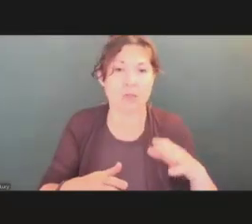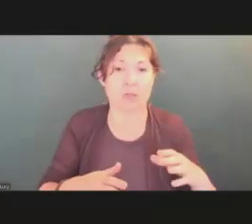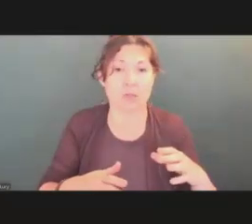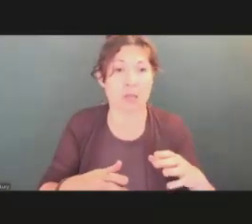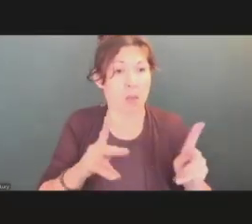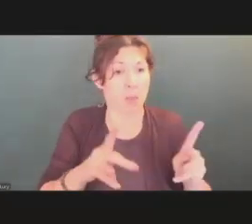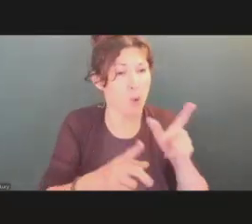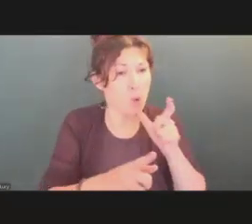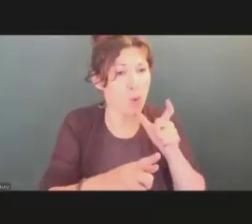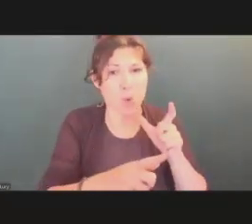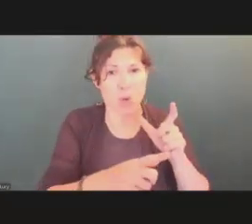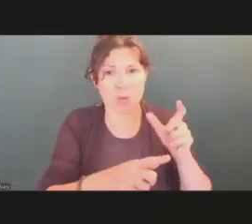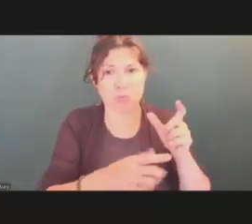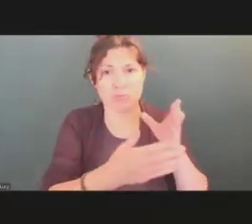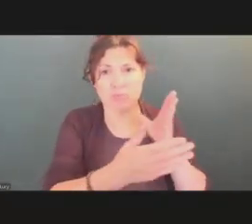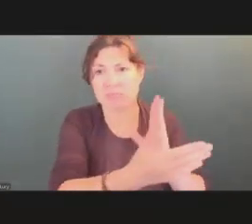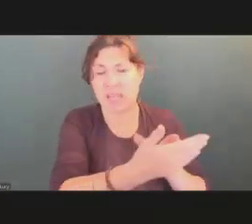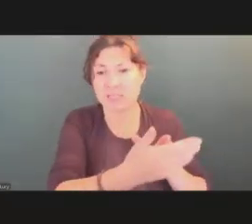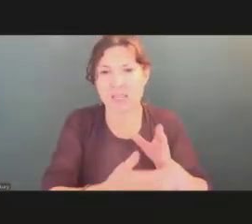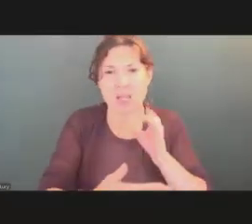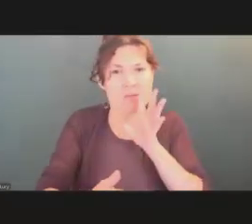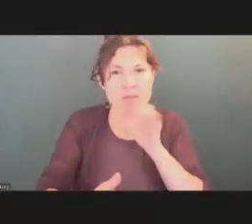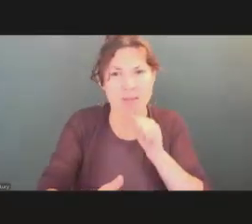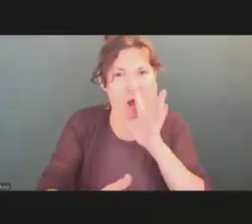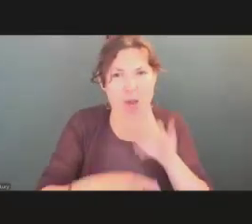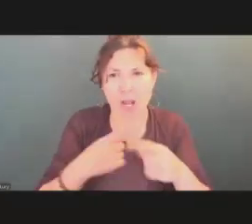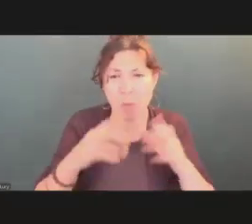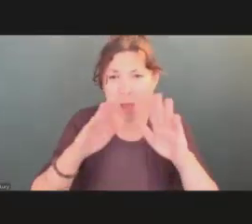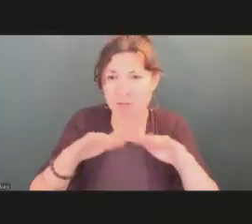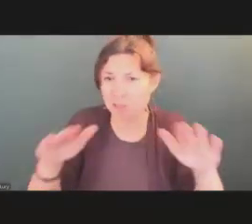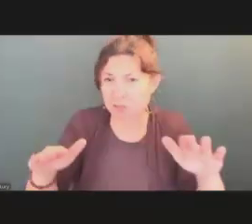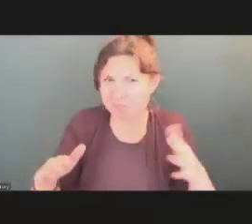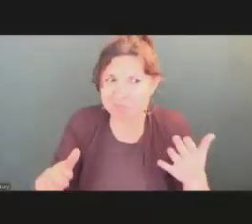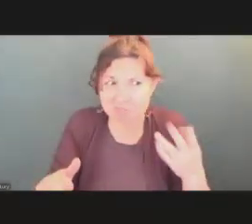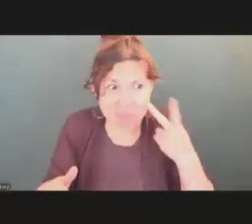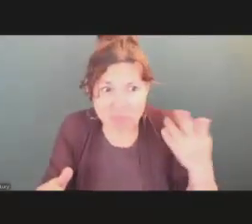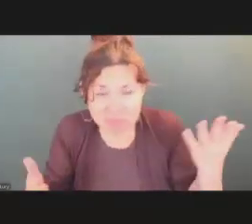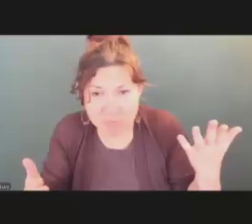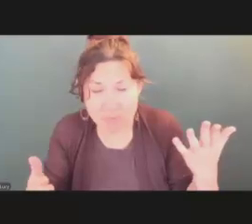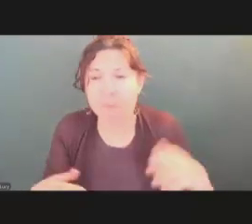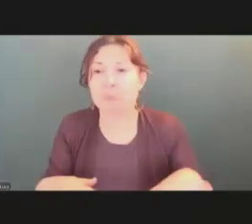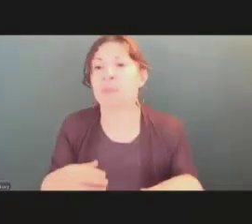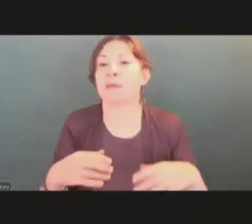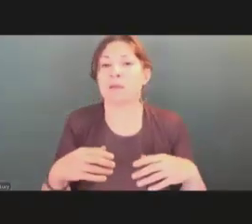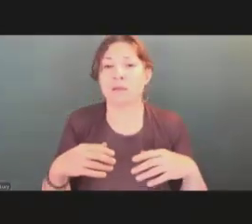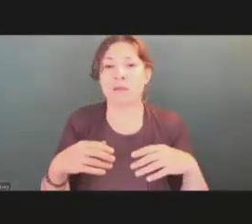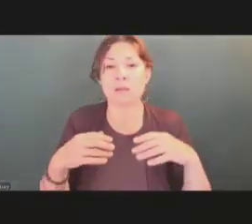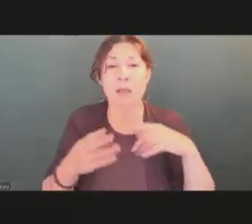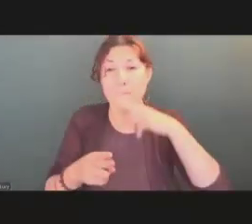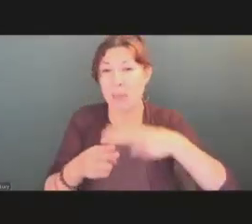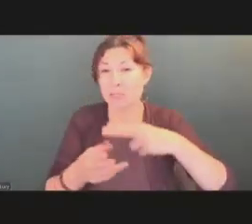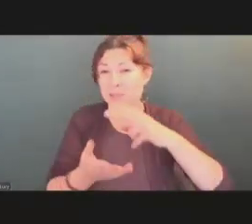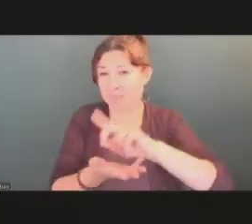don't speak about the children. You don't hear that. So another thing I'd like to talk about the design. I spent